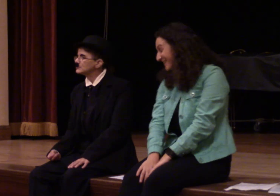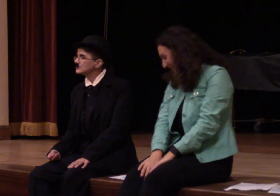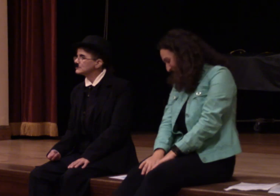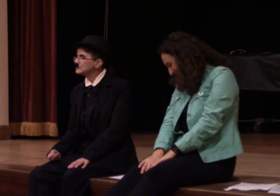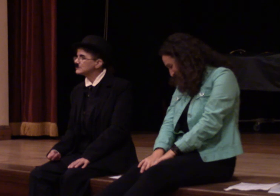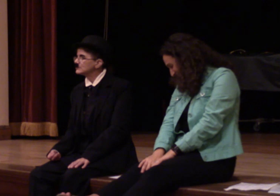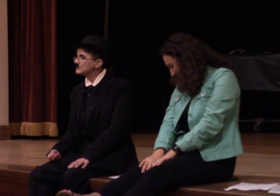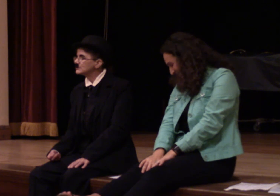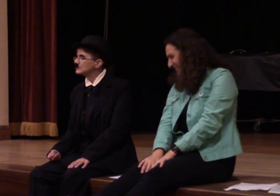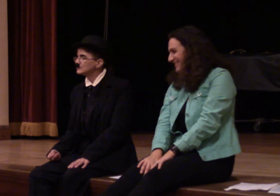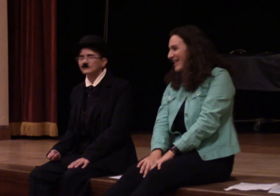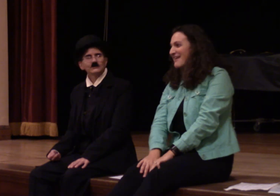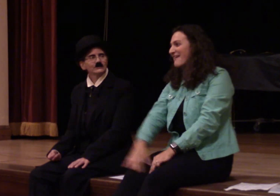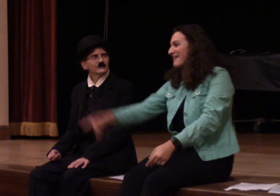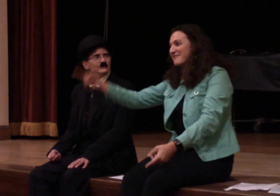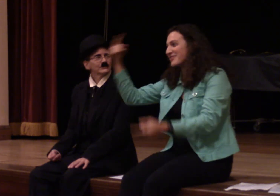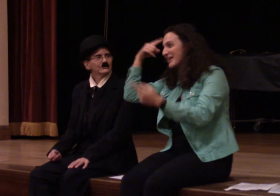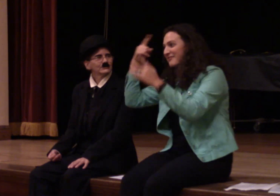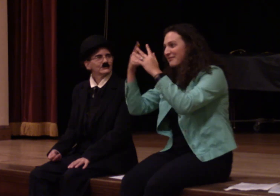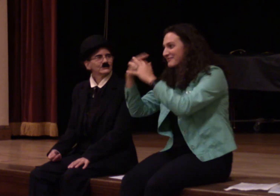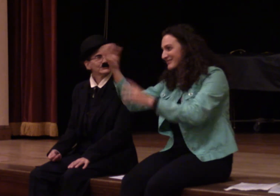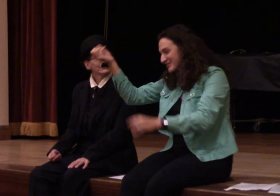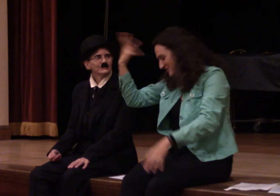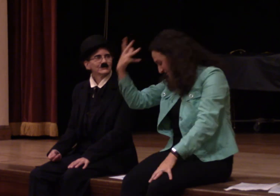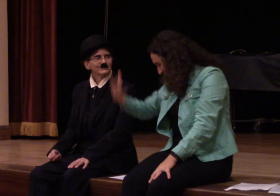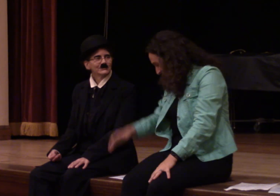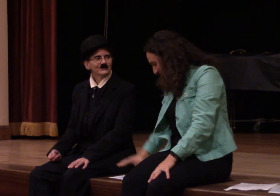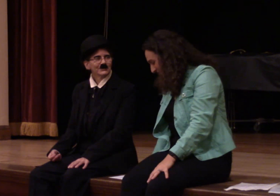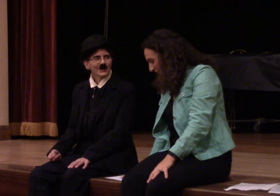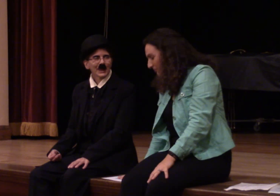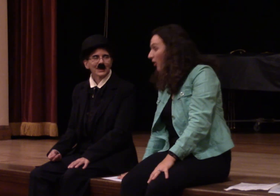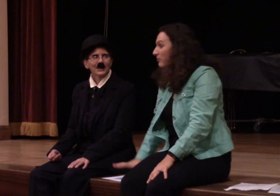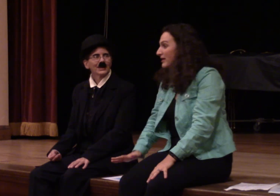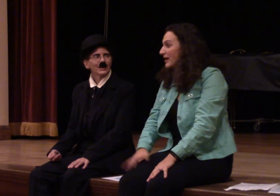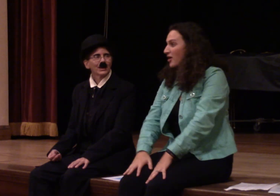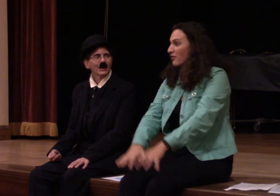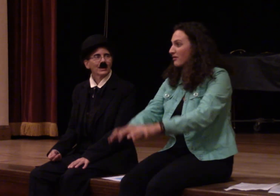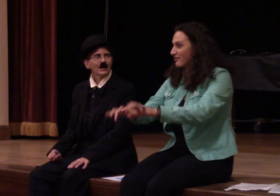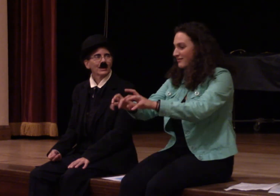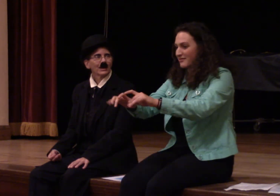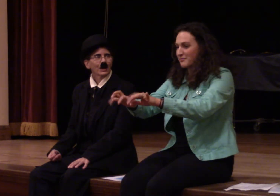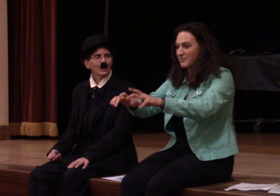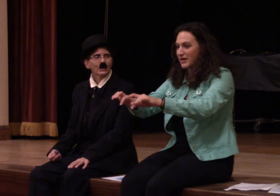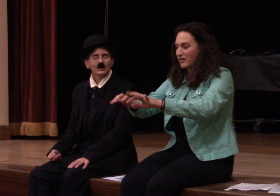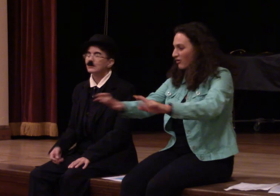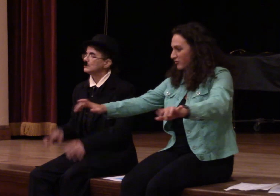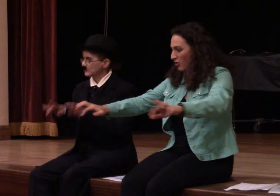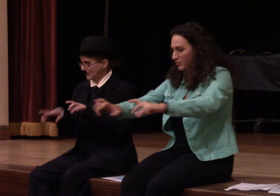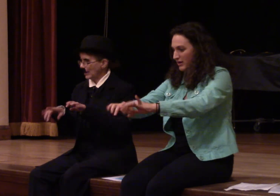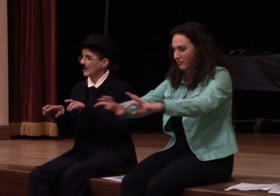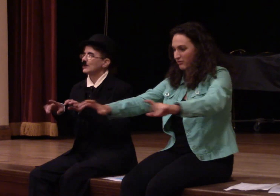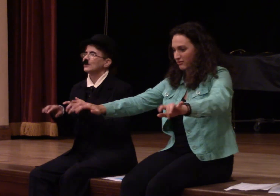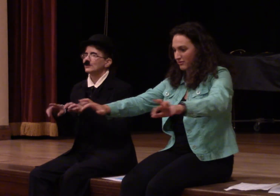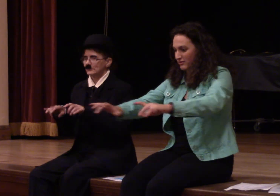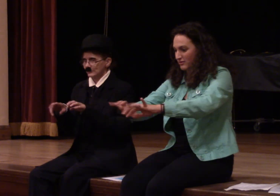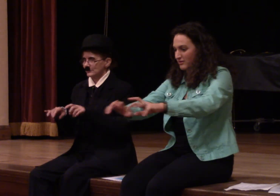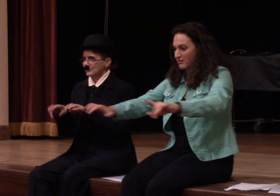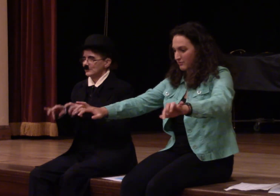Okay. Hey, if you think of them, You said piano. throw 'em. Oh, piano. Piano. Oh, no, piano.